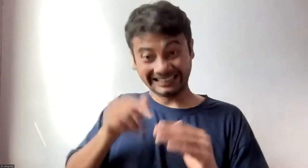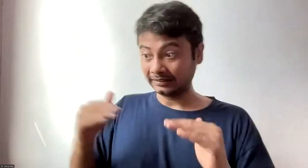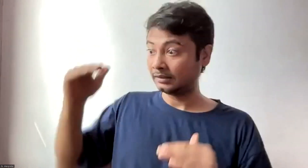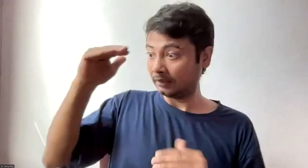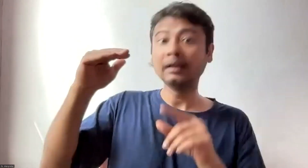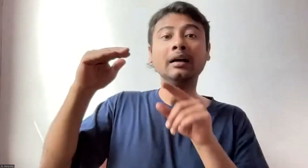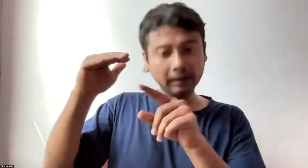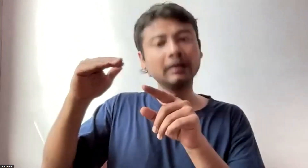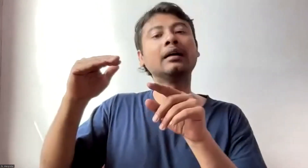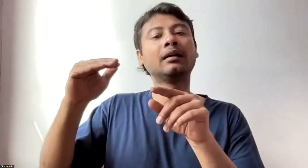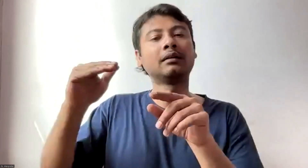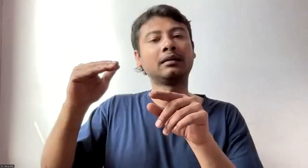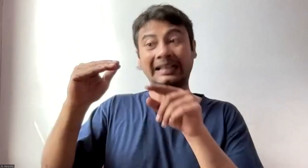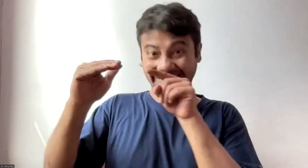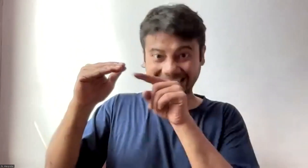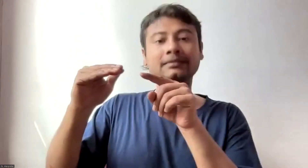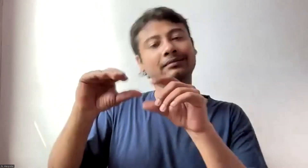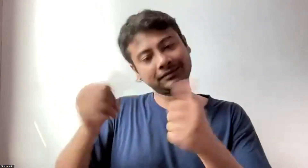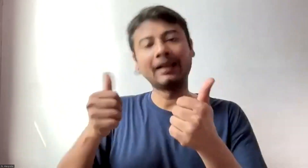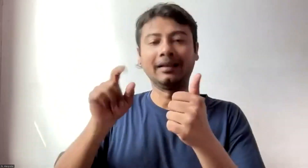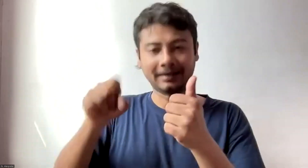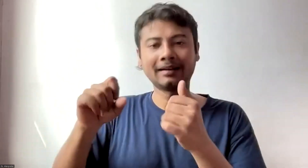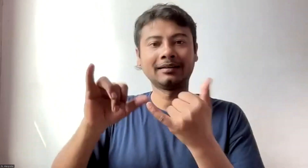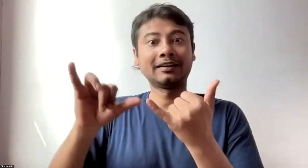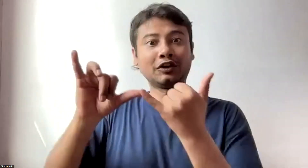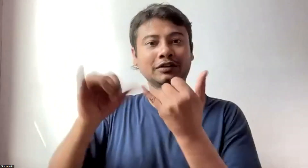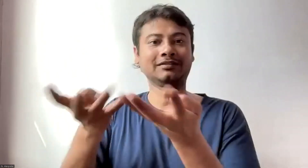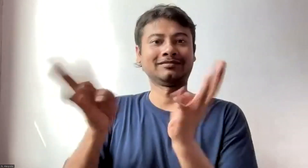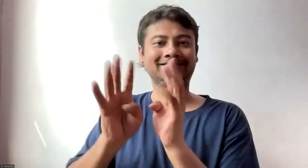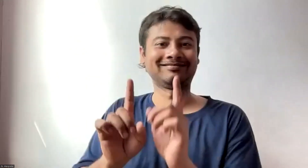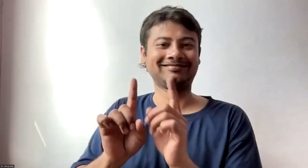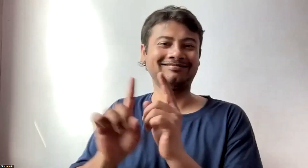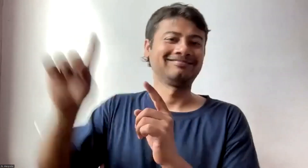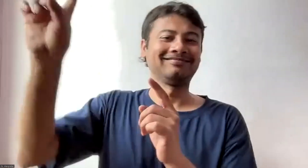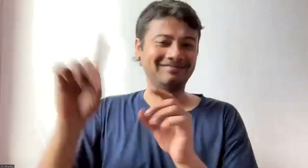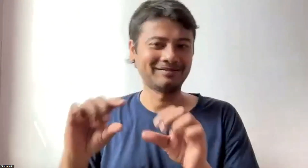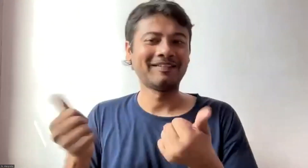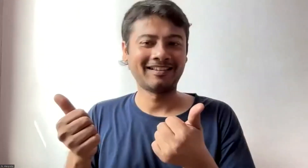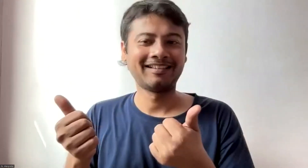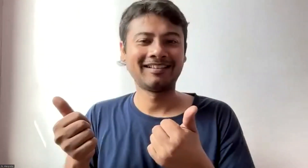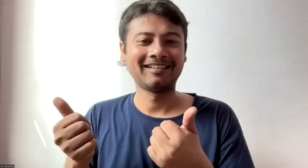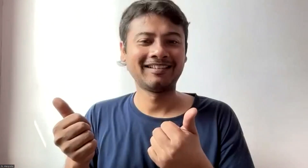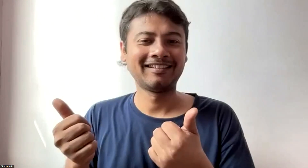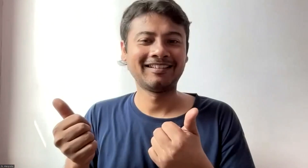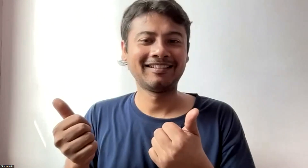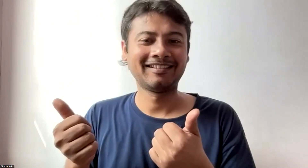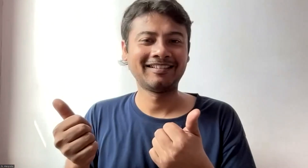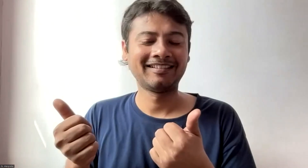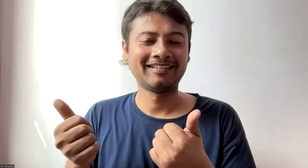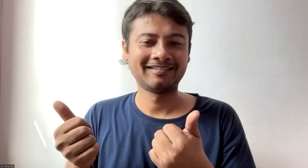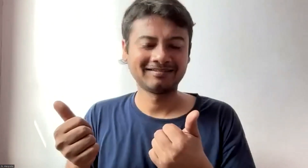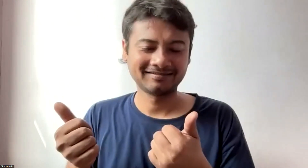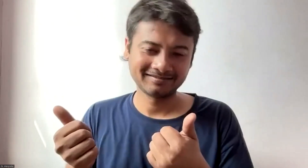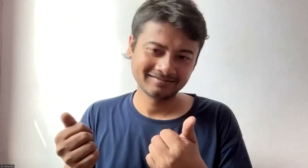So we need to practice. We need to observe our thoughts every night when we are sleeping, during the day. We need